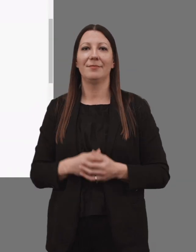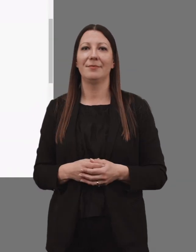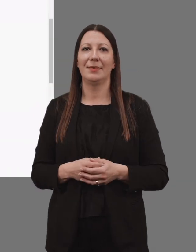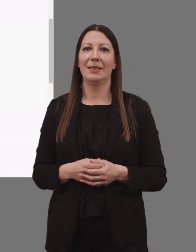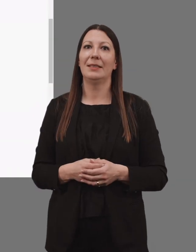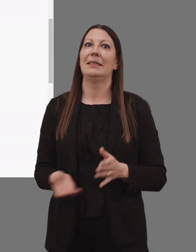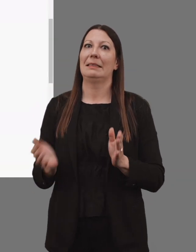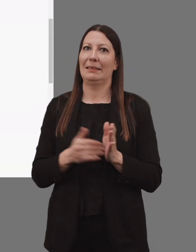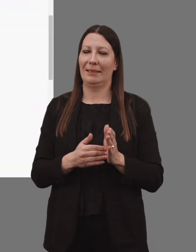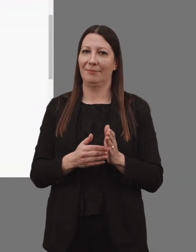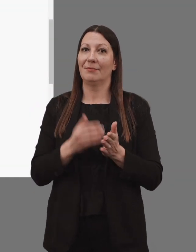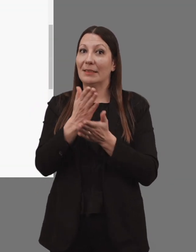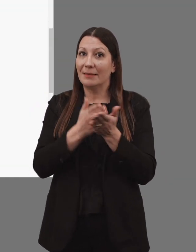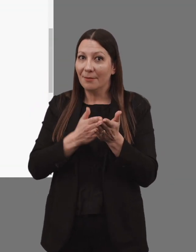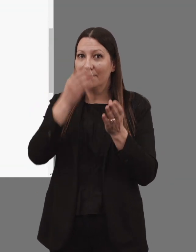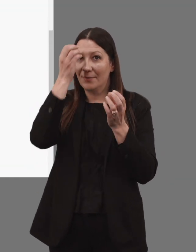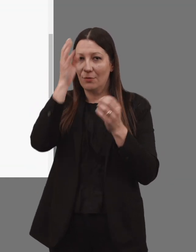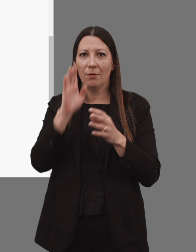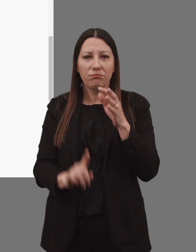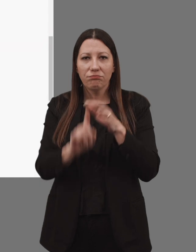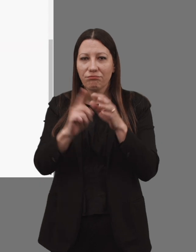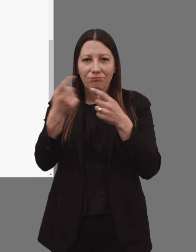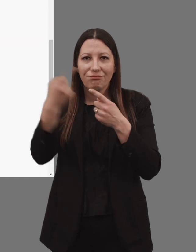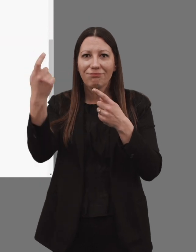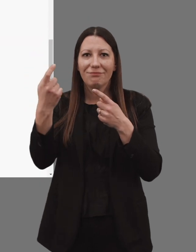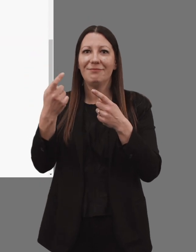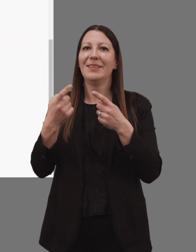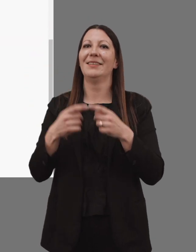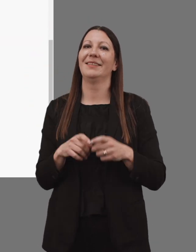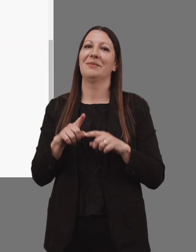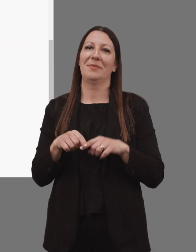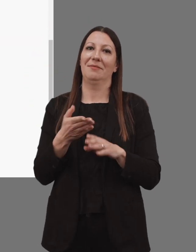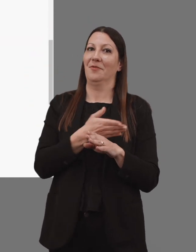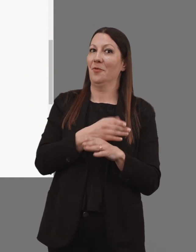will auto-populate based on what you entered in for your